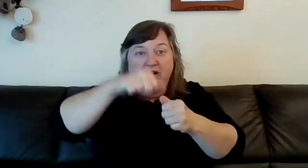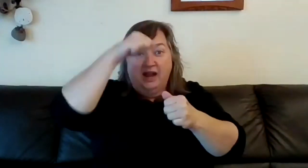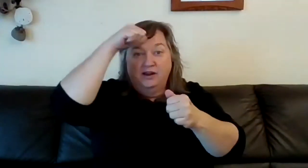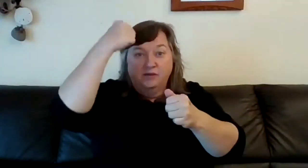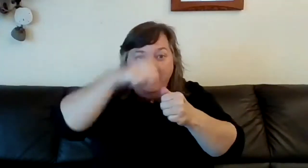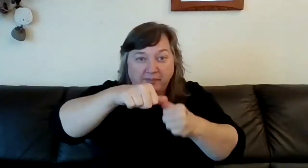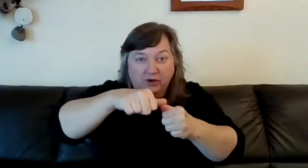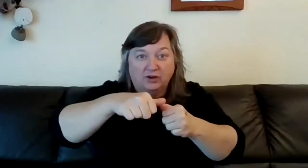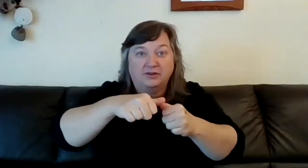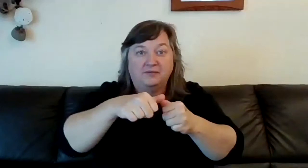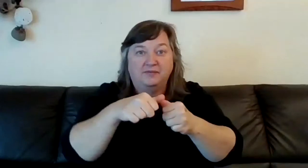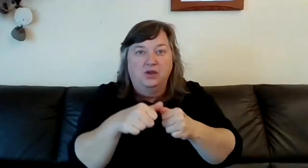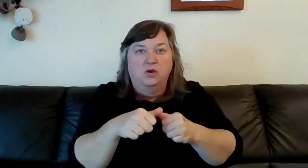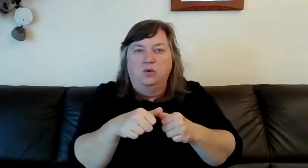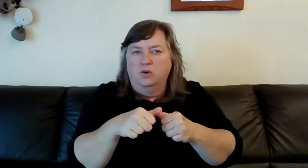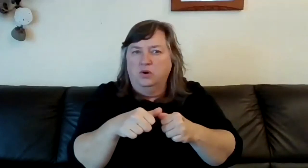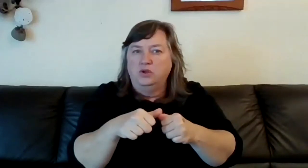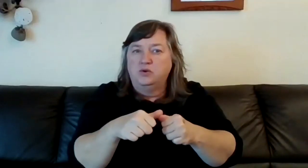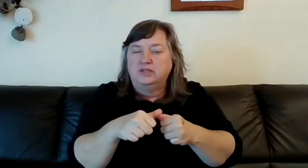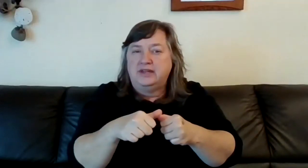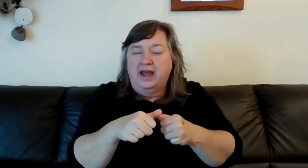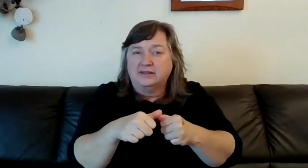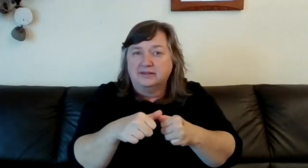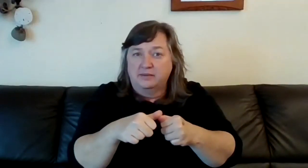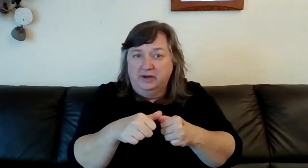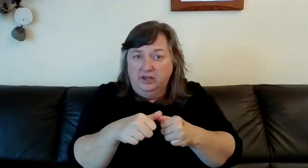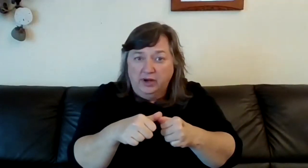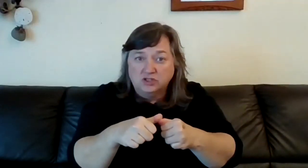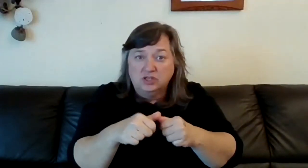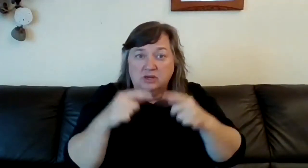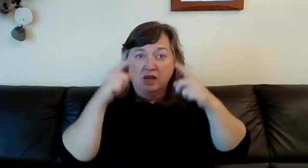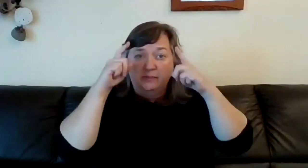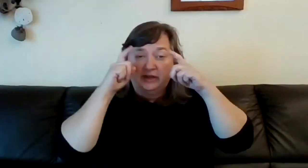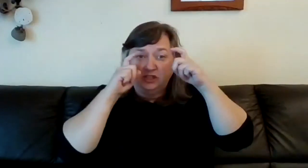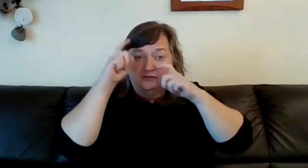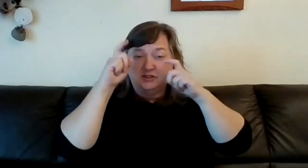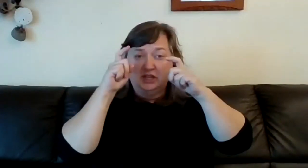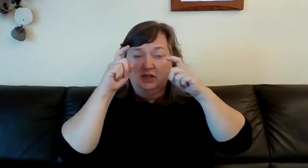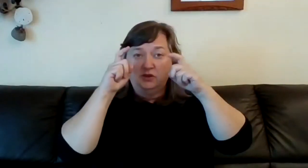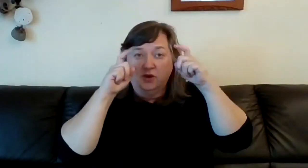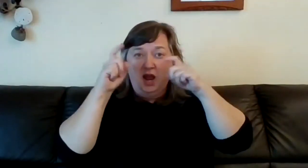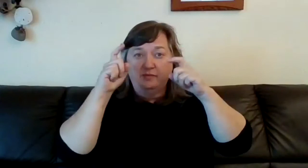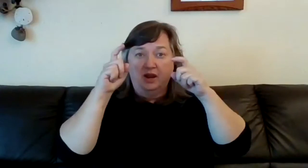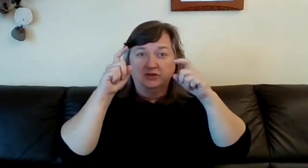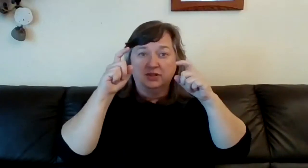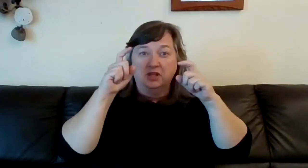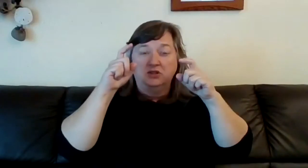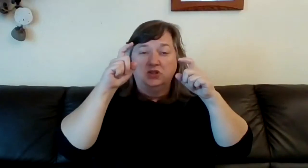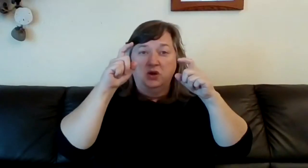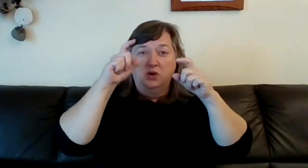I remember. Or you could ask somebody a question by shifting your eyebrows.